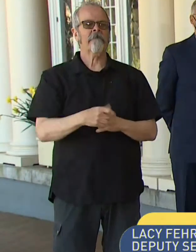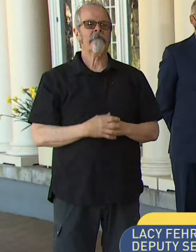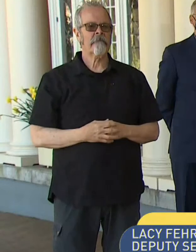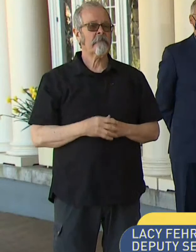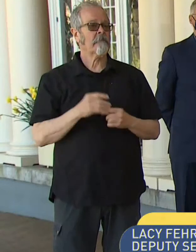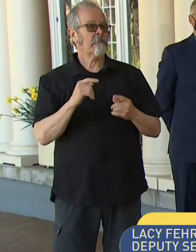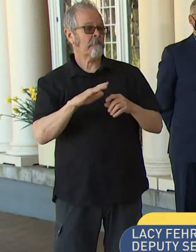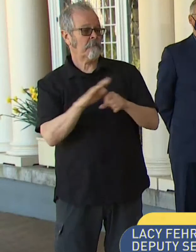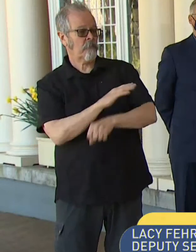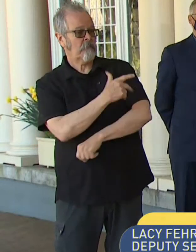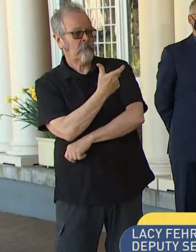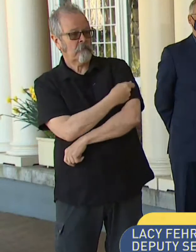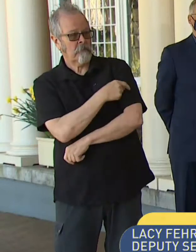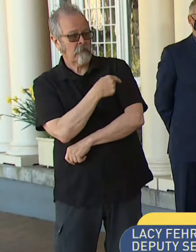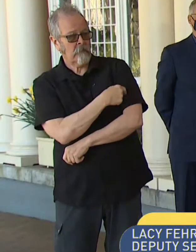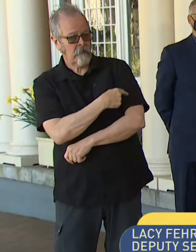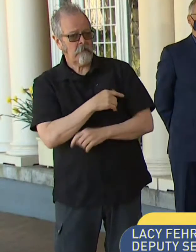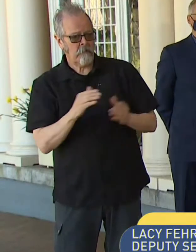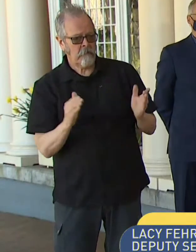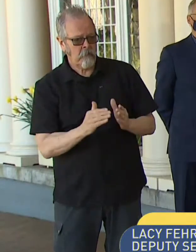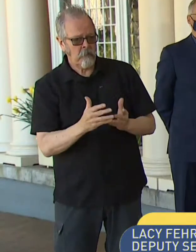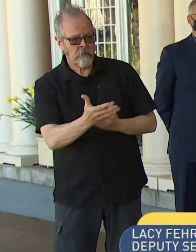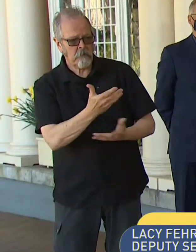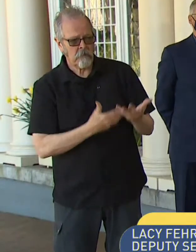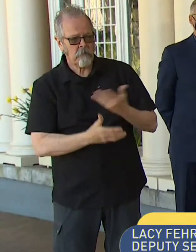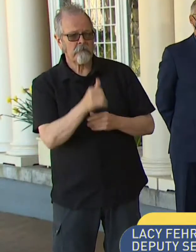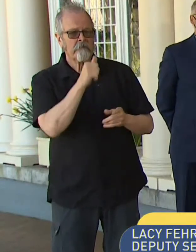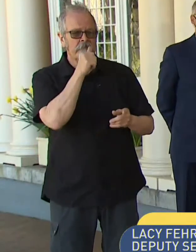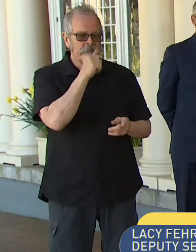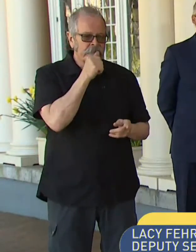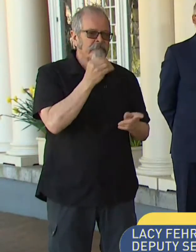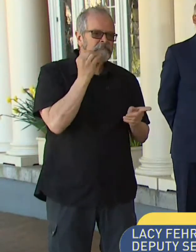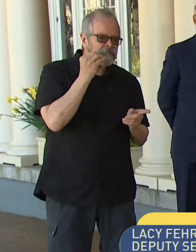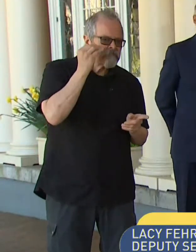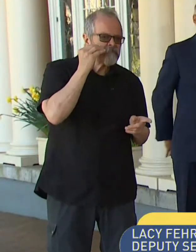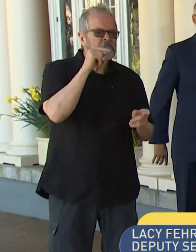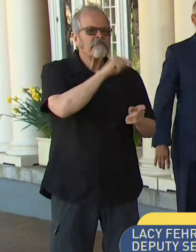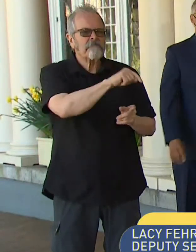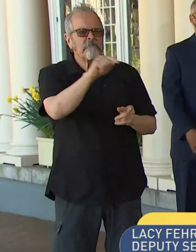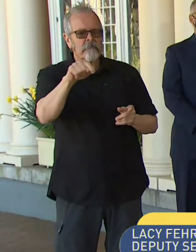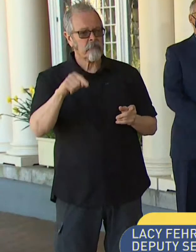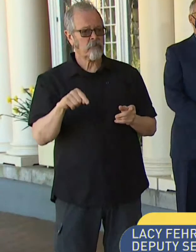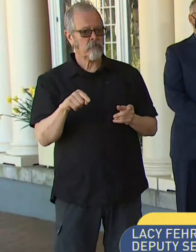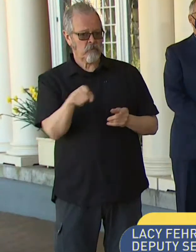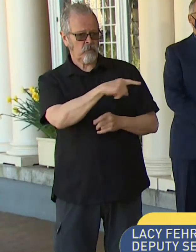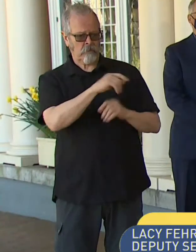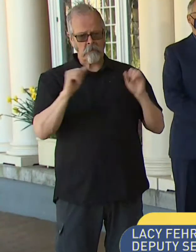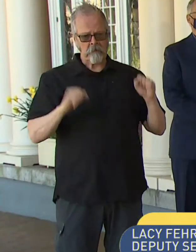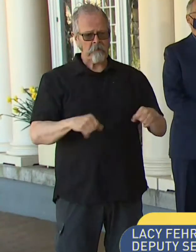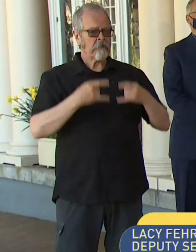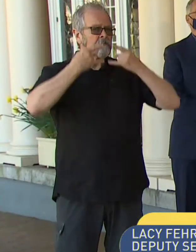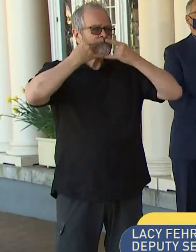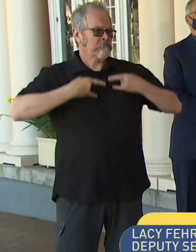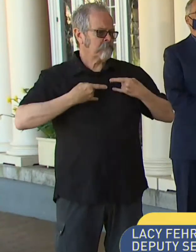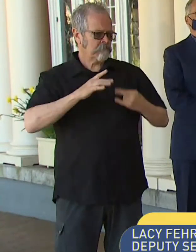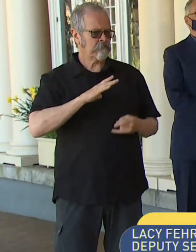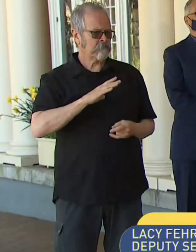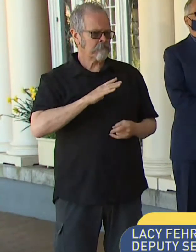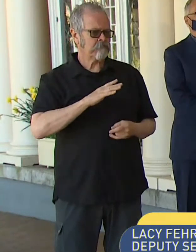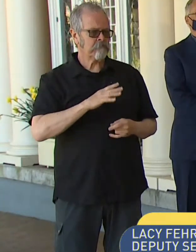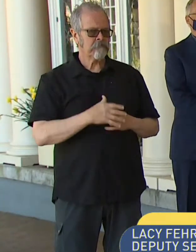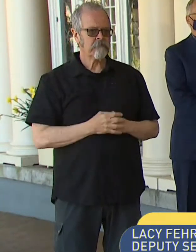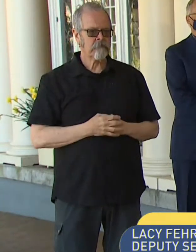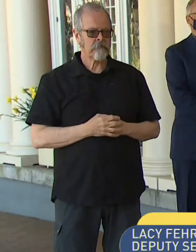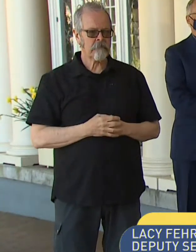and you're doing a small gathering at a private residence, and you can, in that case, not wear a mask. This is because we're